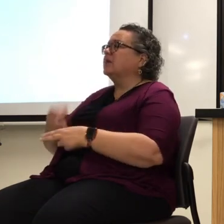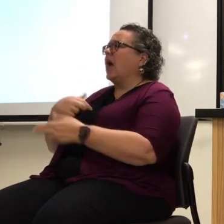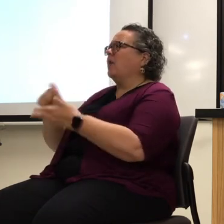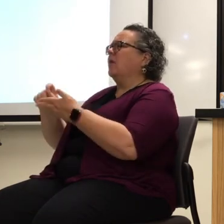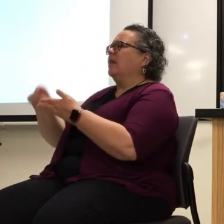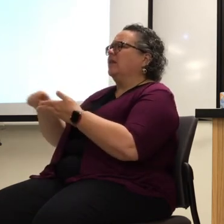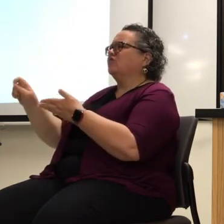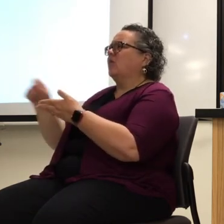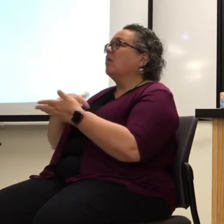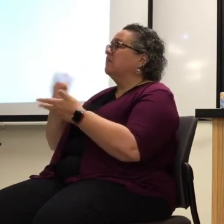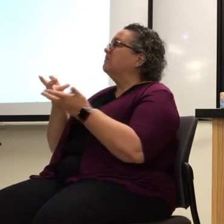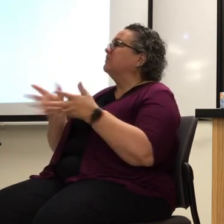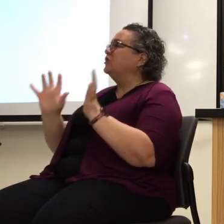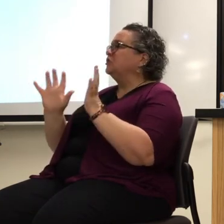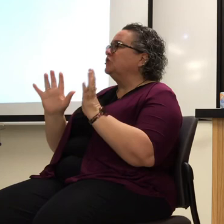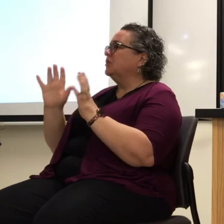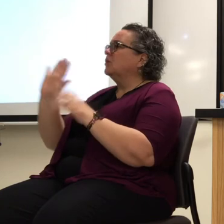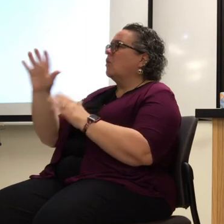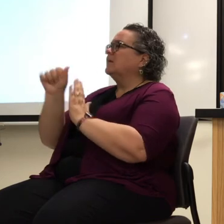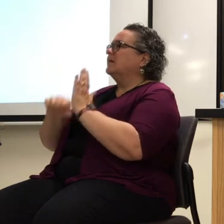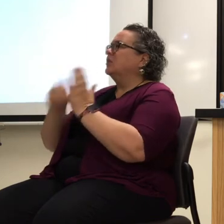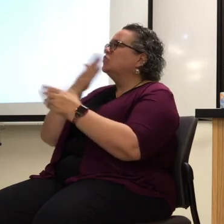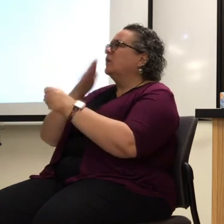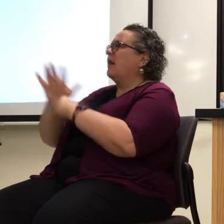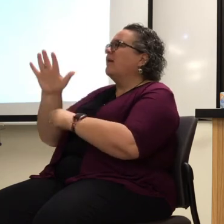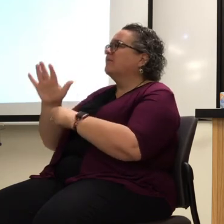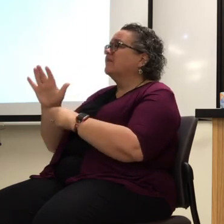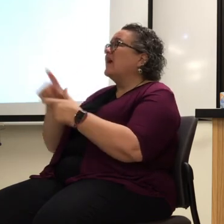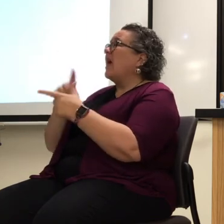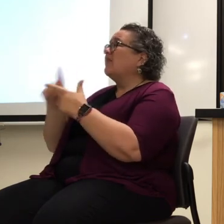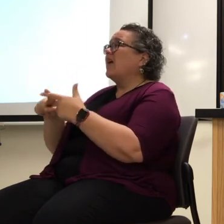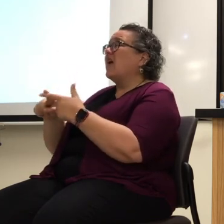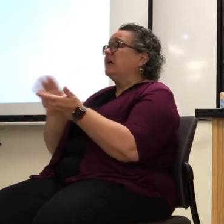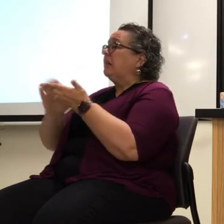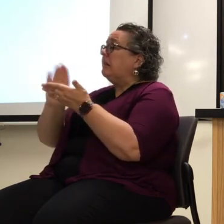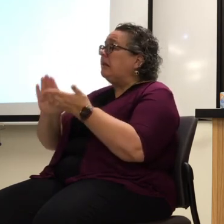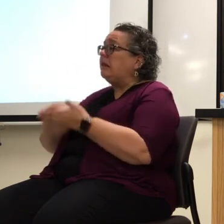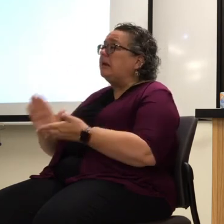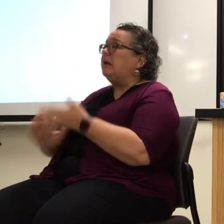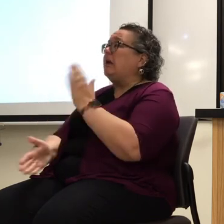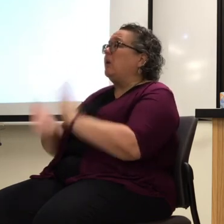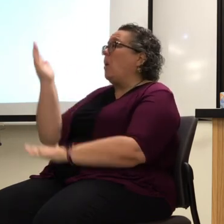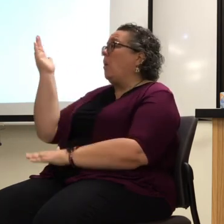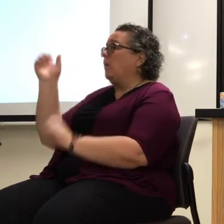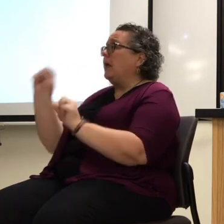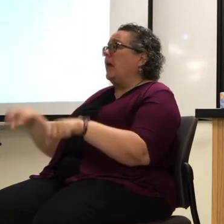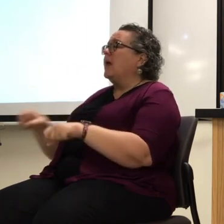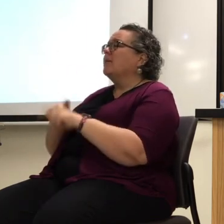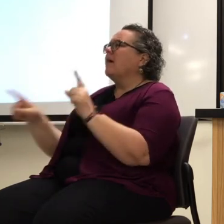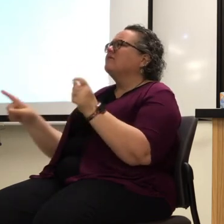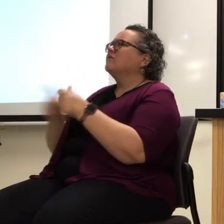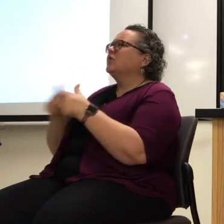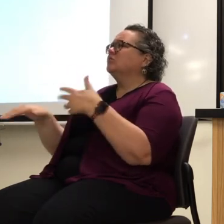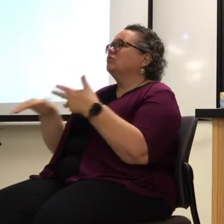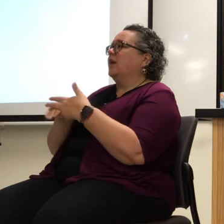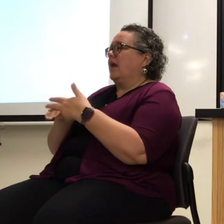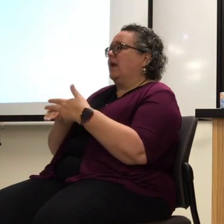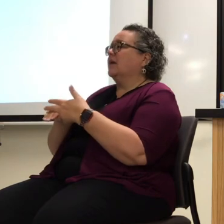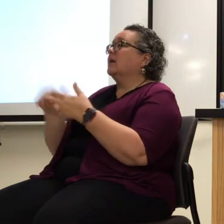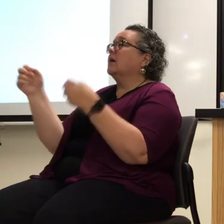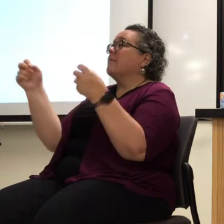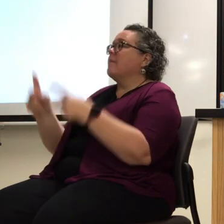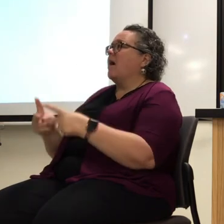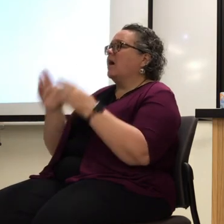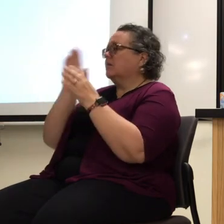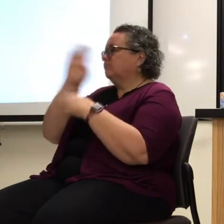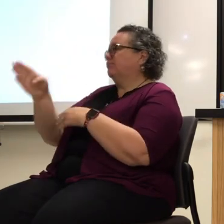that your dissection was good enough, and then you're free to clean up and go. But first, let's take a break, and come back, go right into